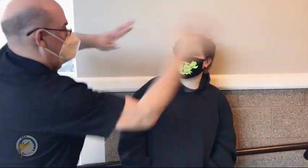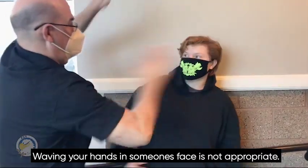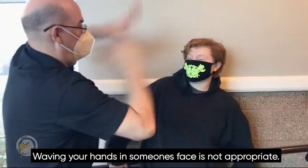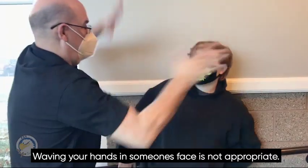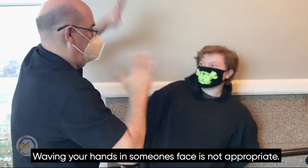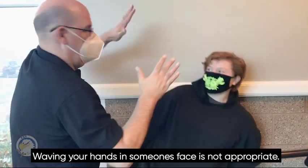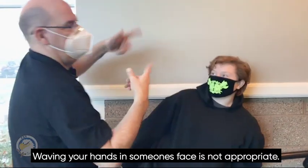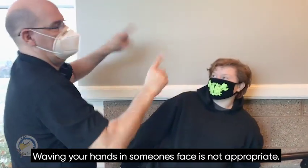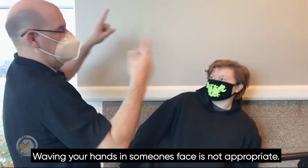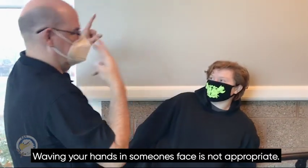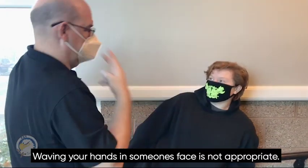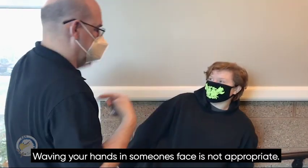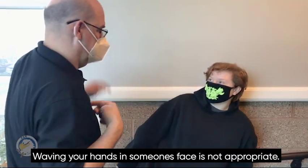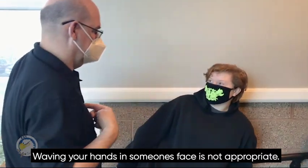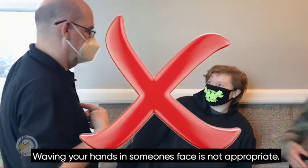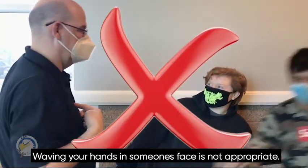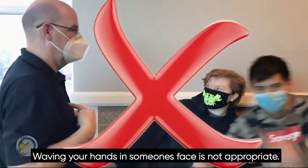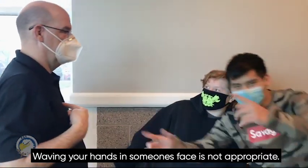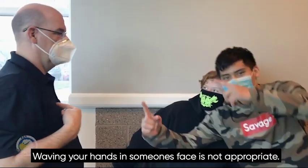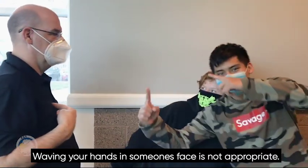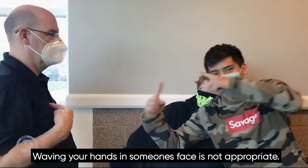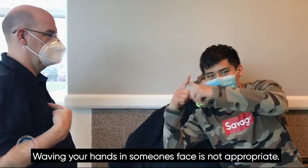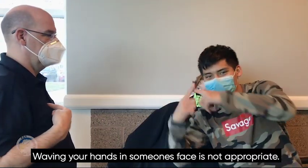Waving your hands on someone's face is not appropriate.